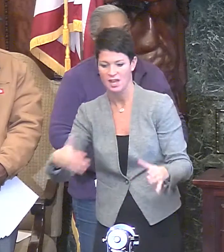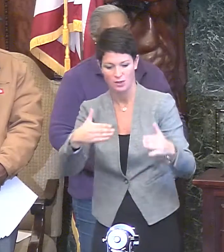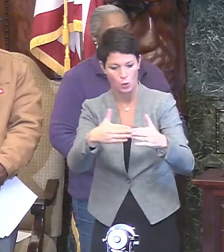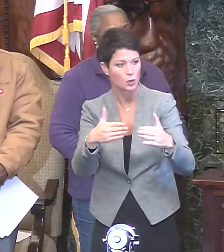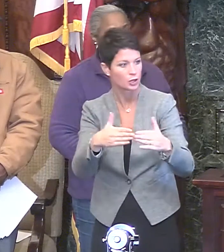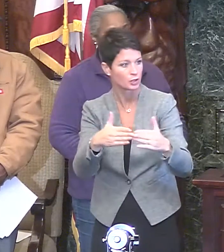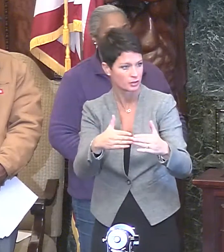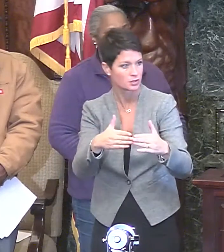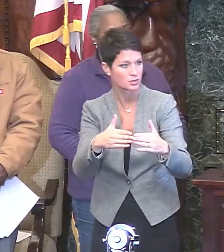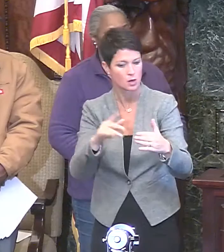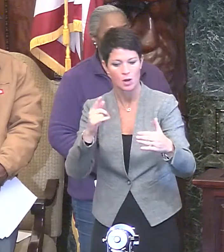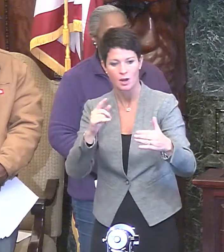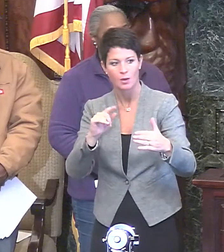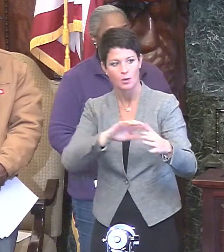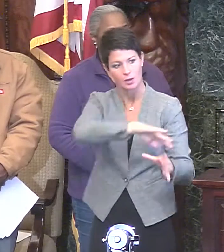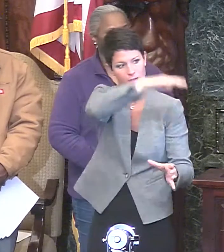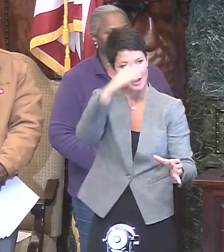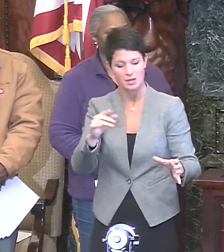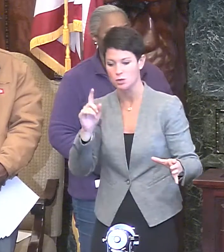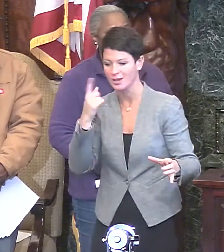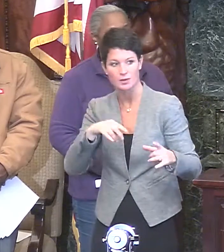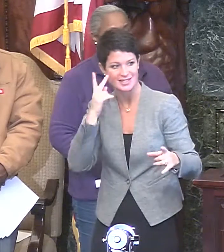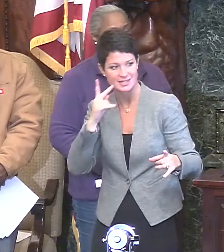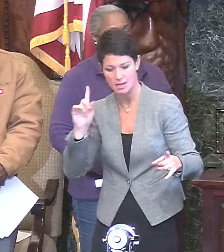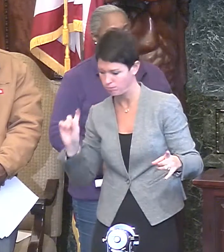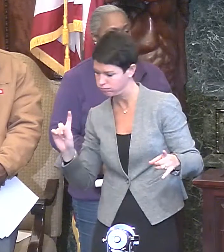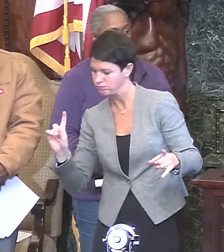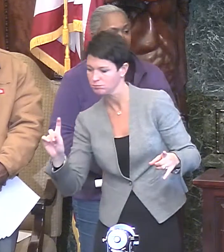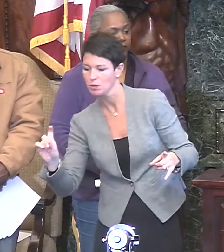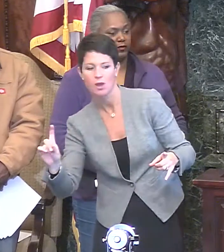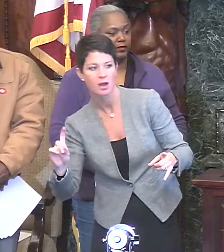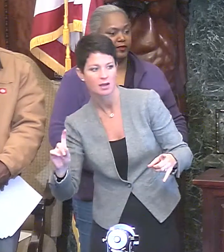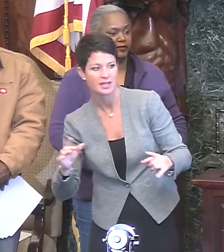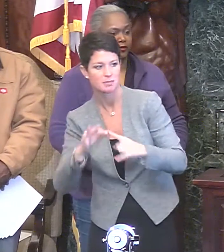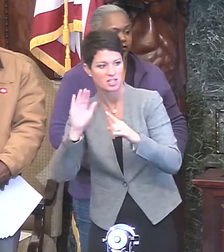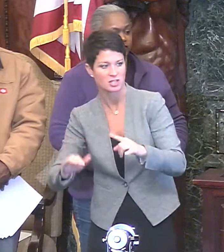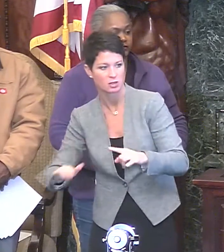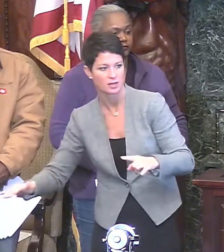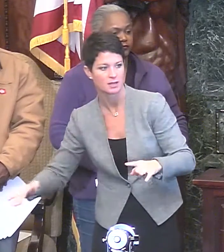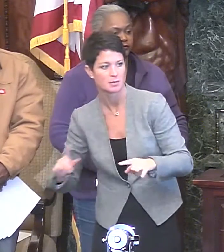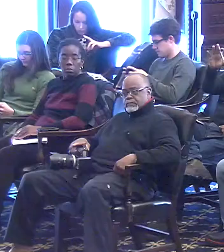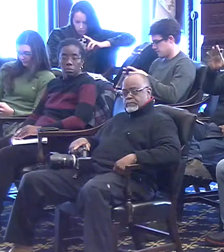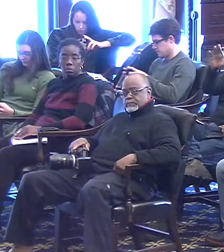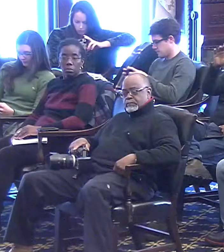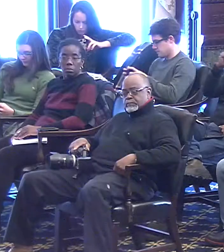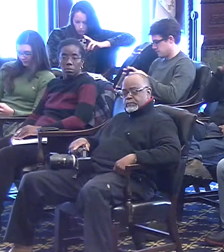where pedestrians could not be seen as easily, and especially little kids.